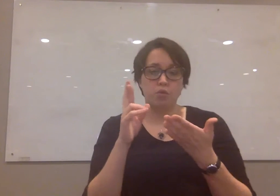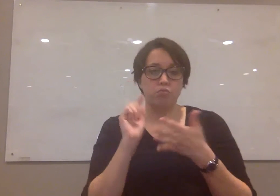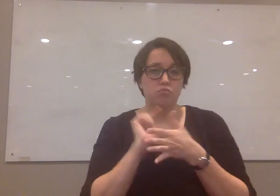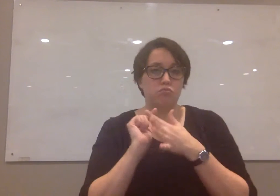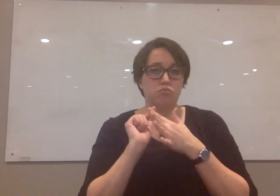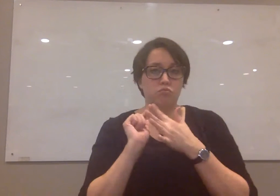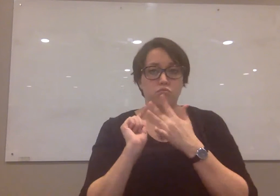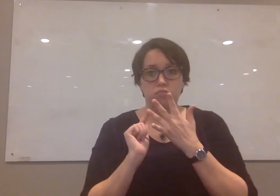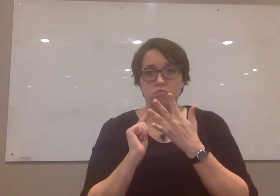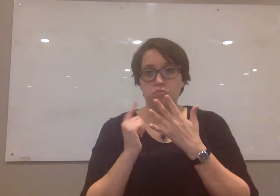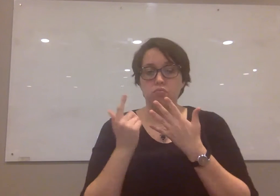first rendezvous.